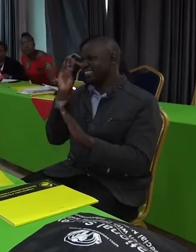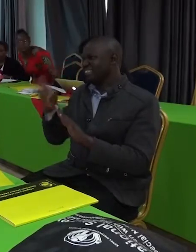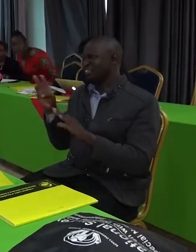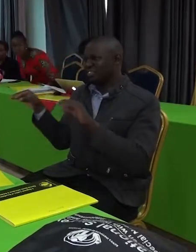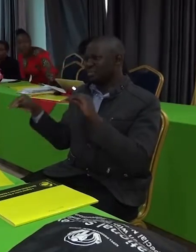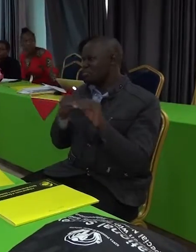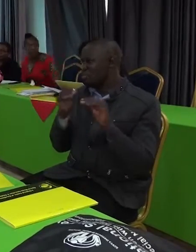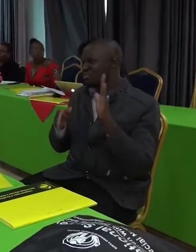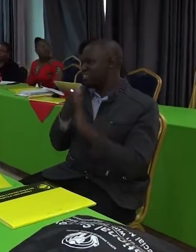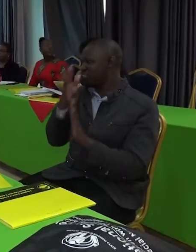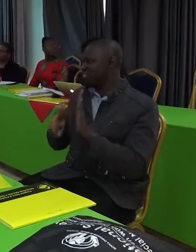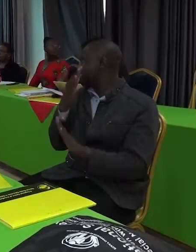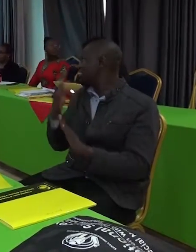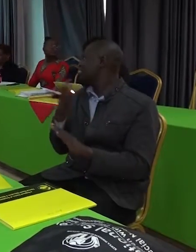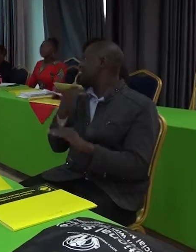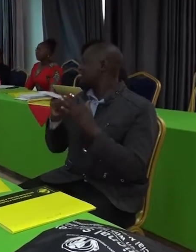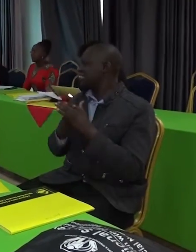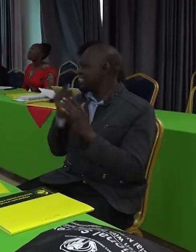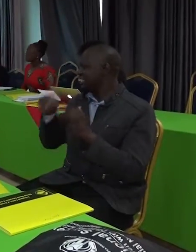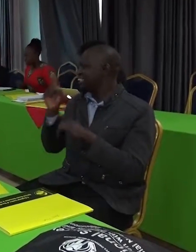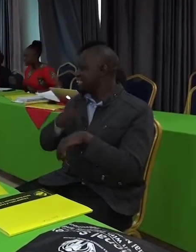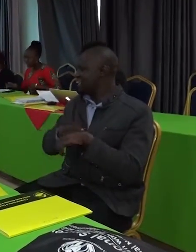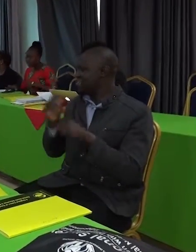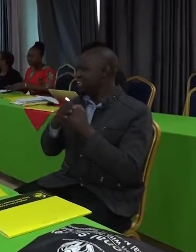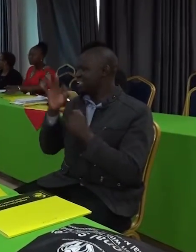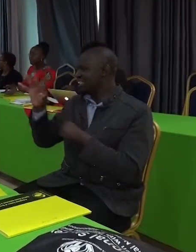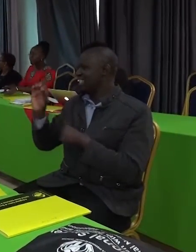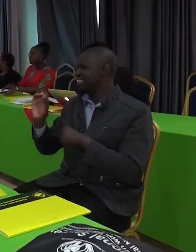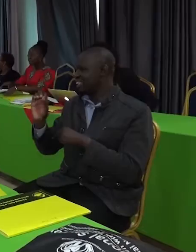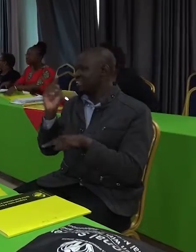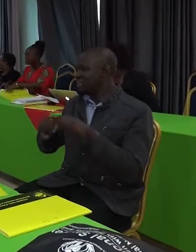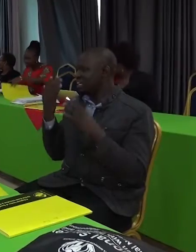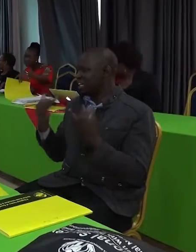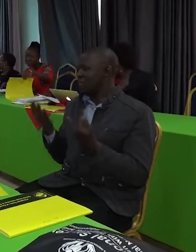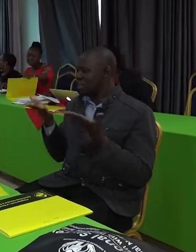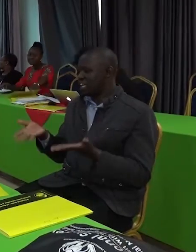to have started this at 8:30, but here we are.